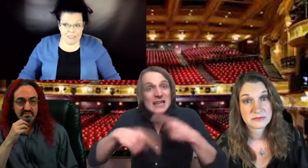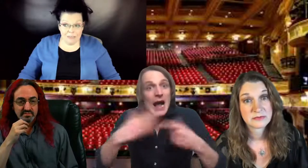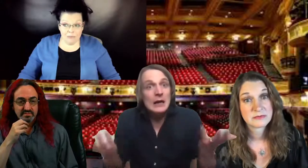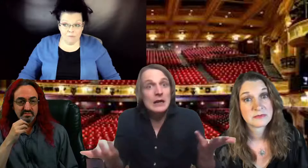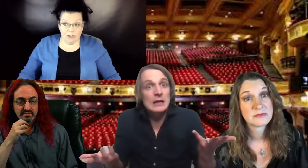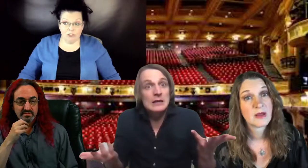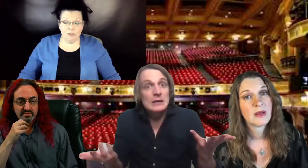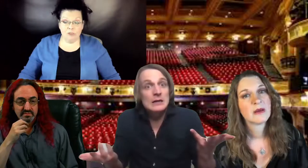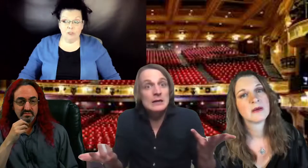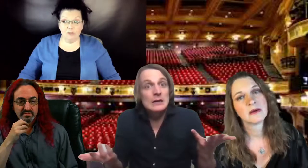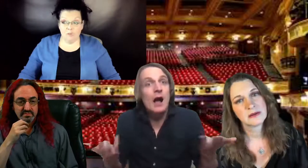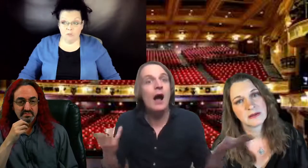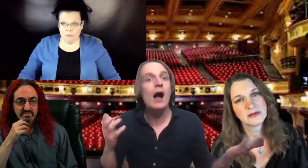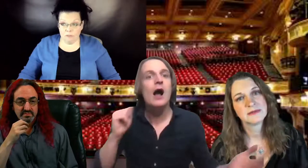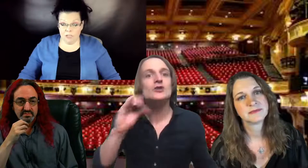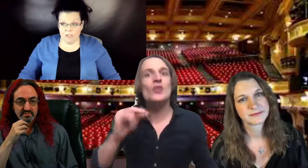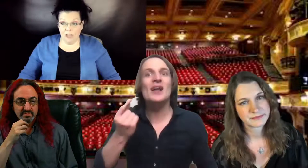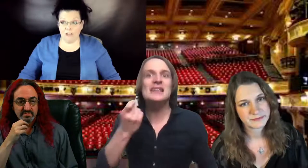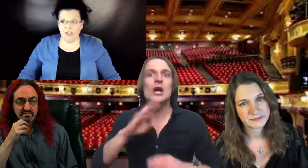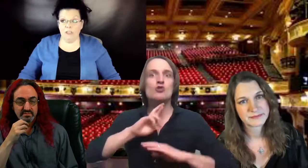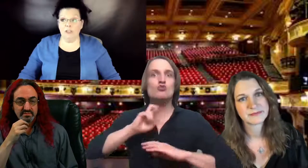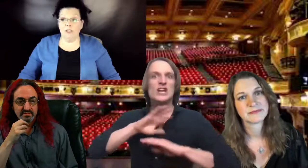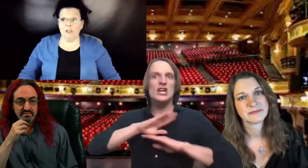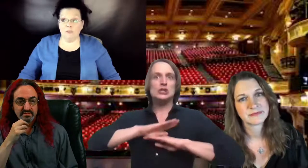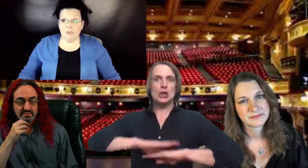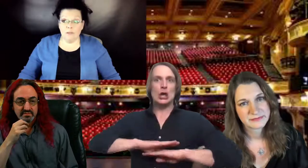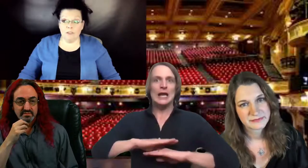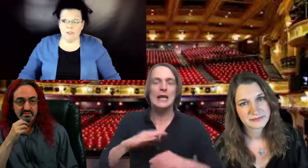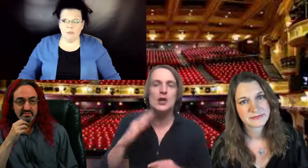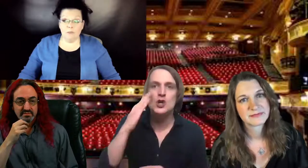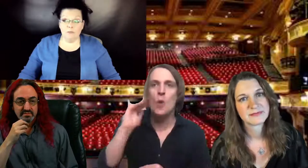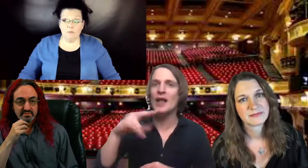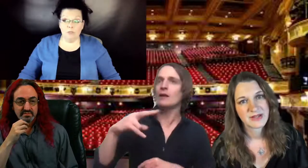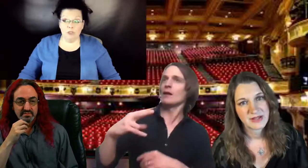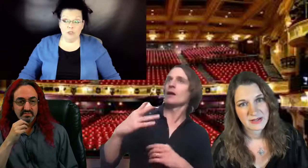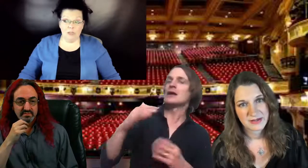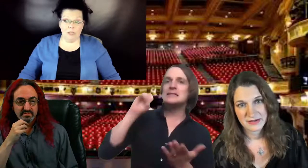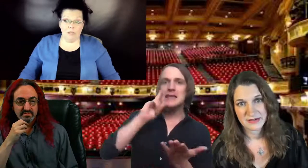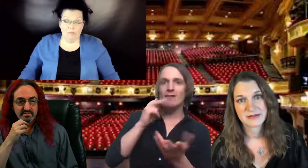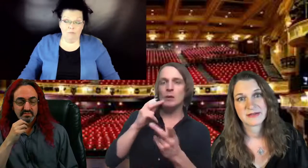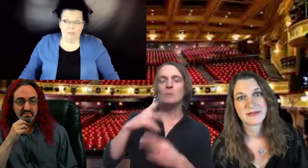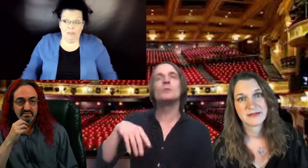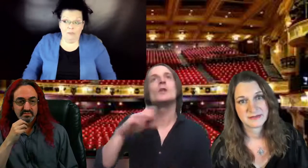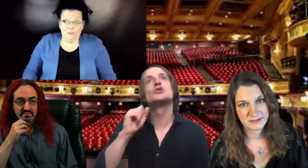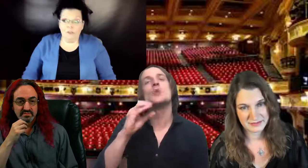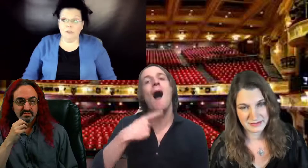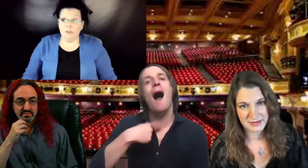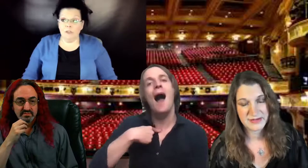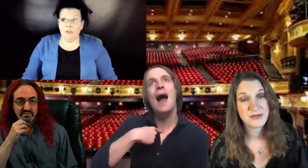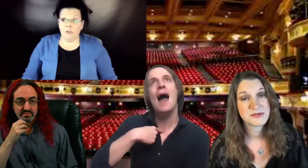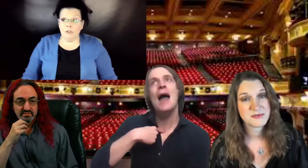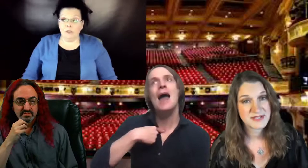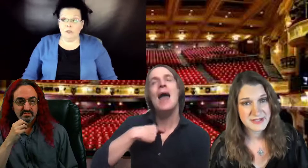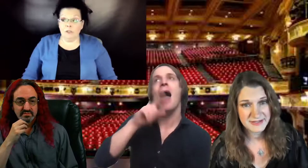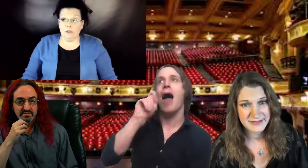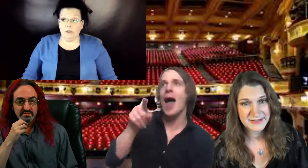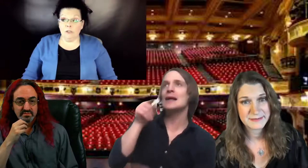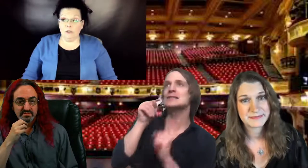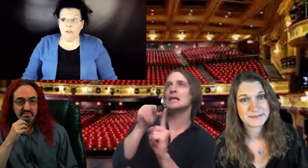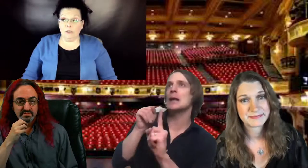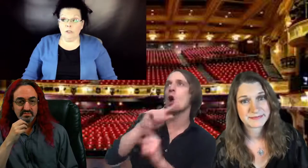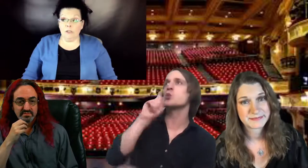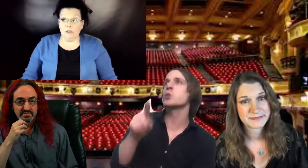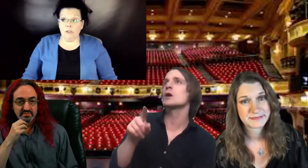RIT, Rochester Institute for Technology. So that was a little bit of a reassuring and relief. And he knew some sign,